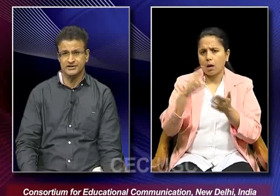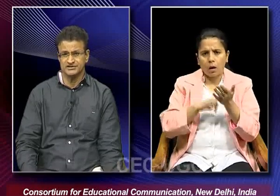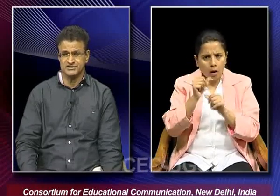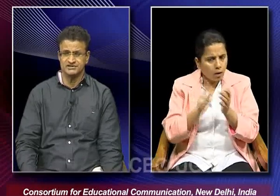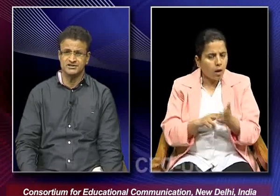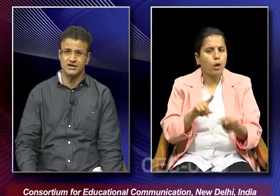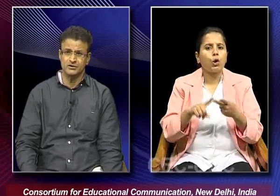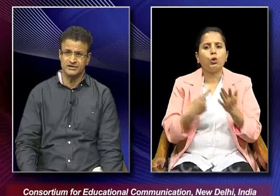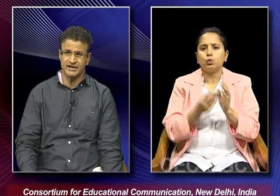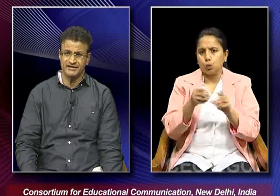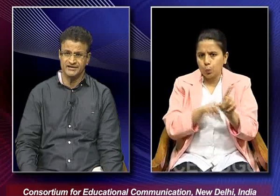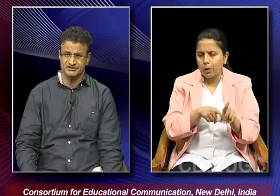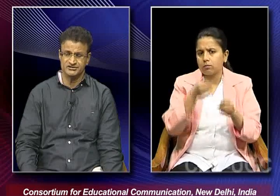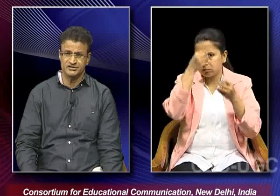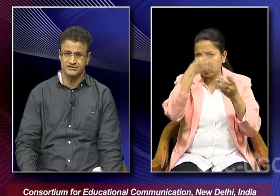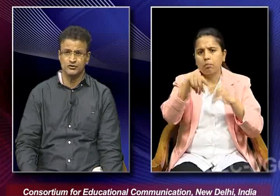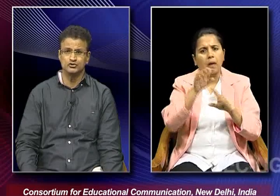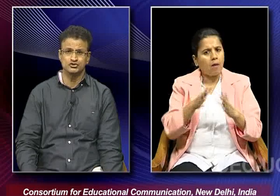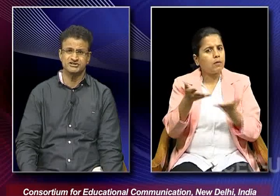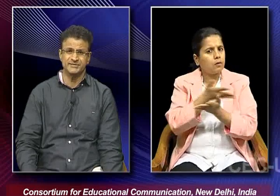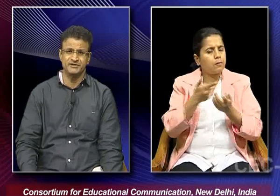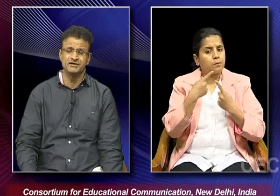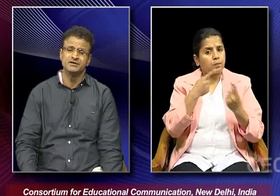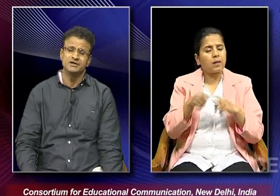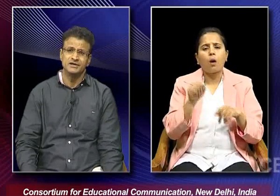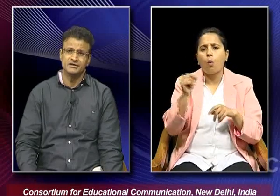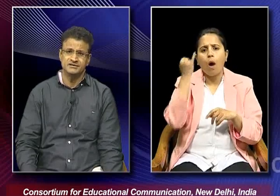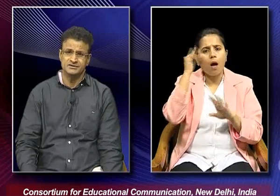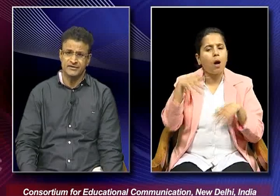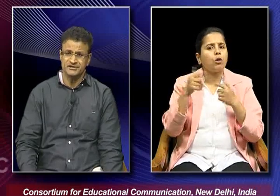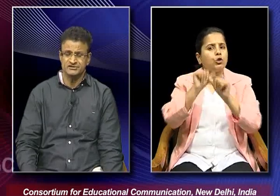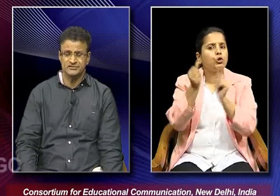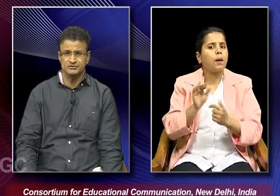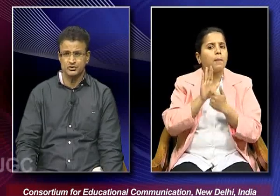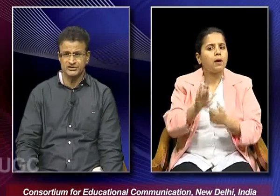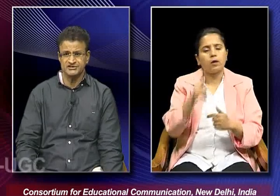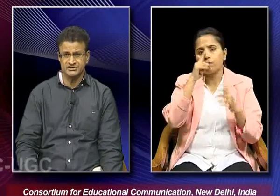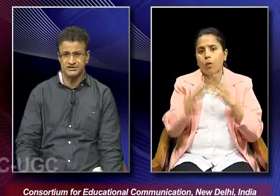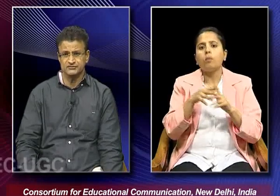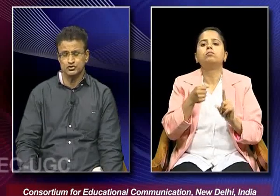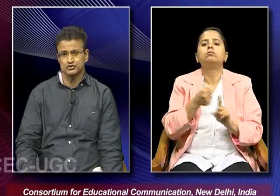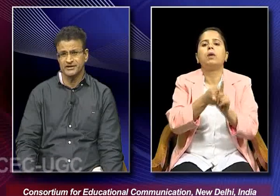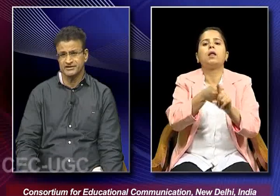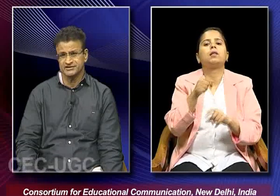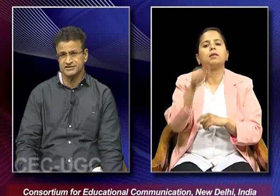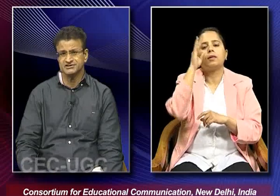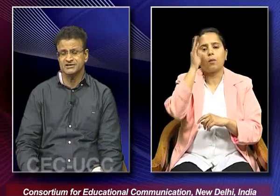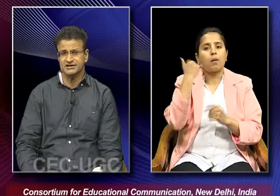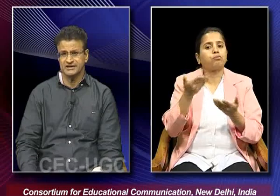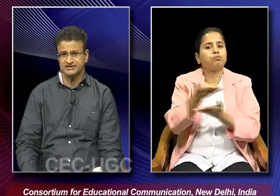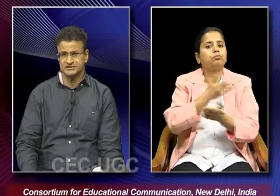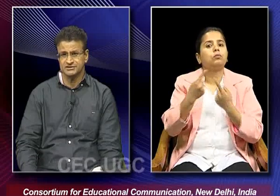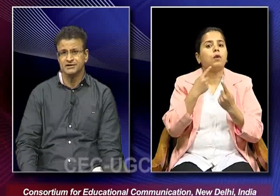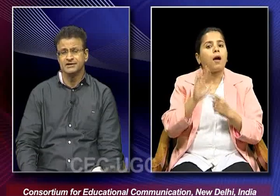being discussed, and how their ideas they have also shaped the feminist film theories that was also being discussed in the